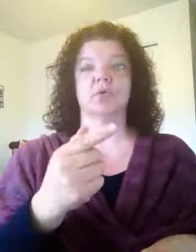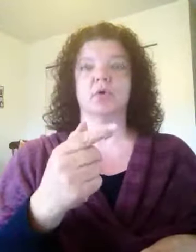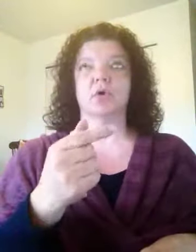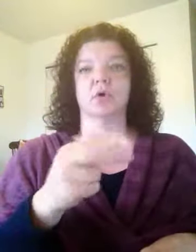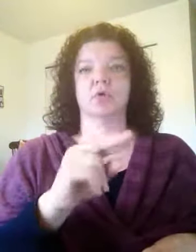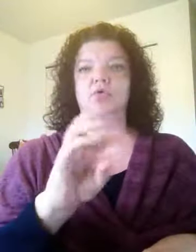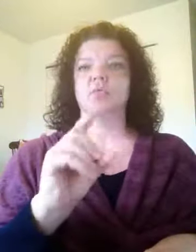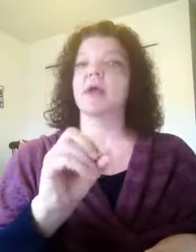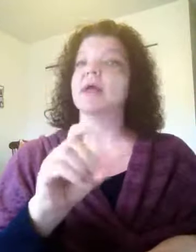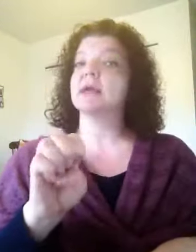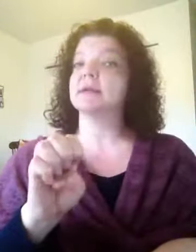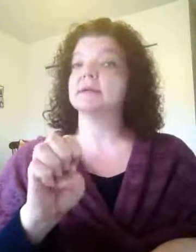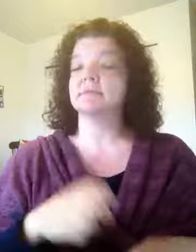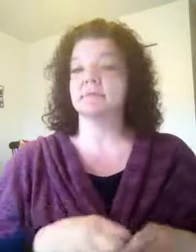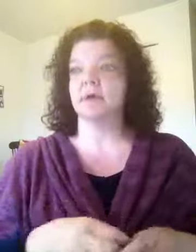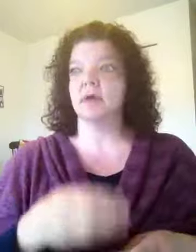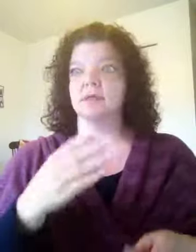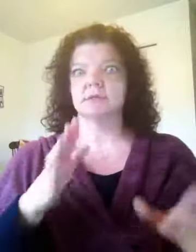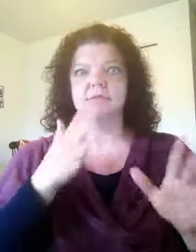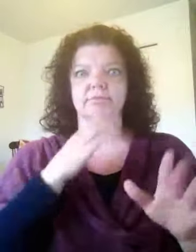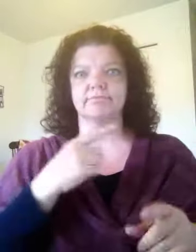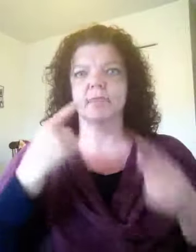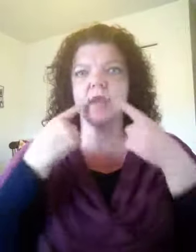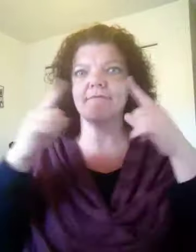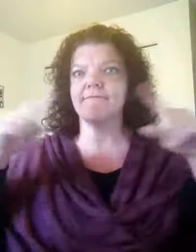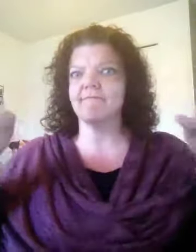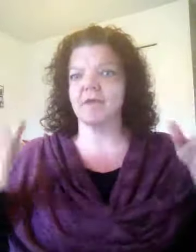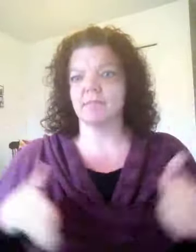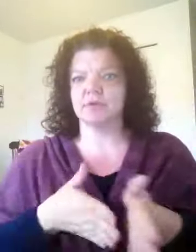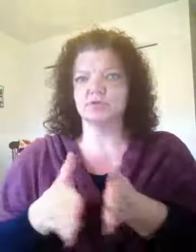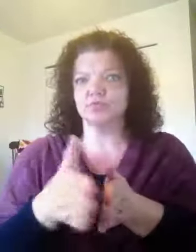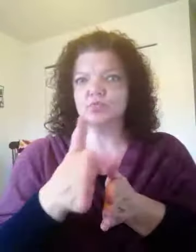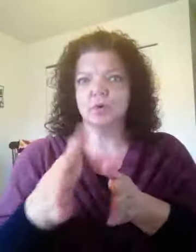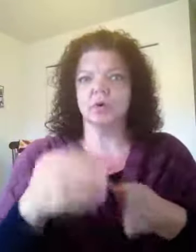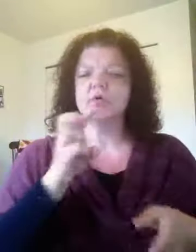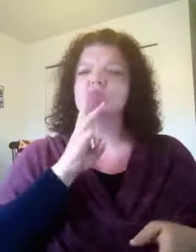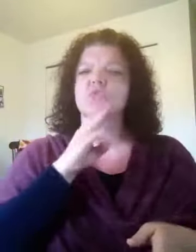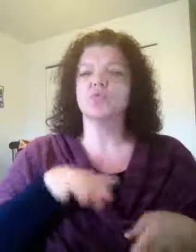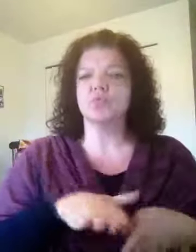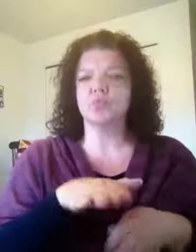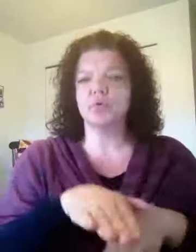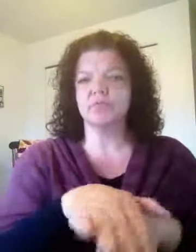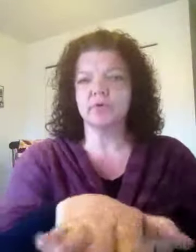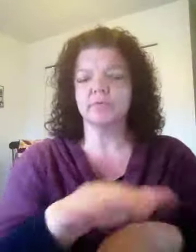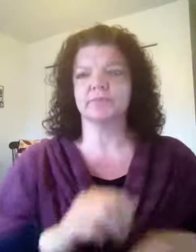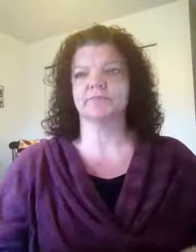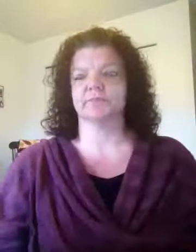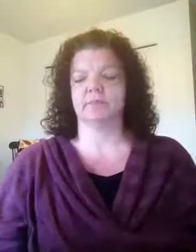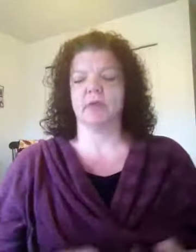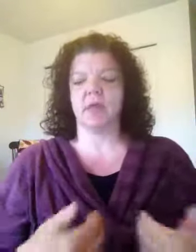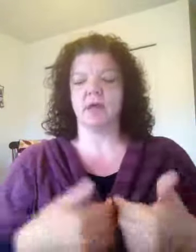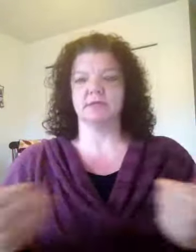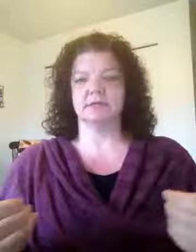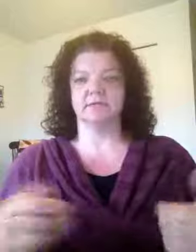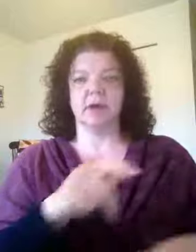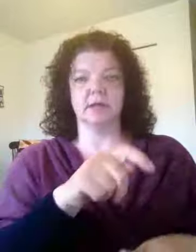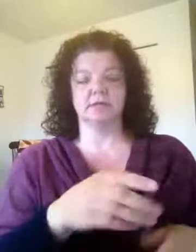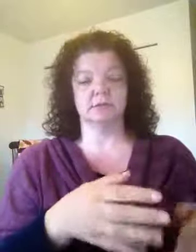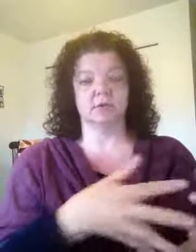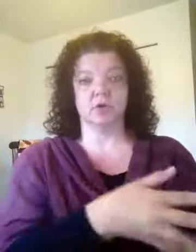down to Brownsville, and it helps to divide the two countries of the United States from Mexico. Okay, the one on the right is another one. This is where you